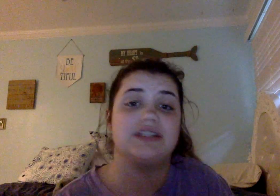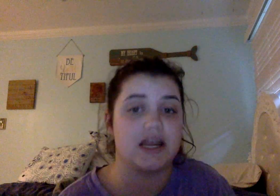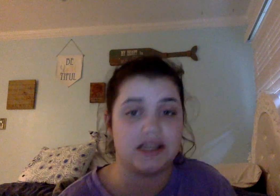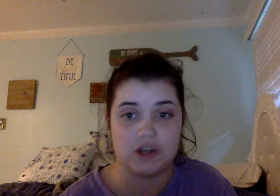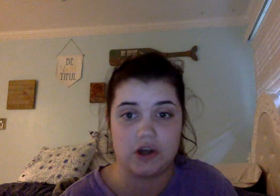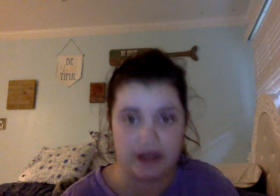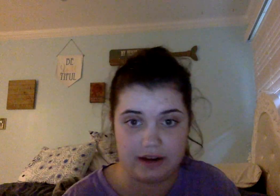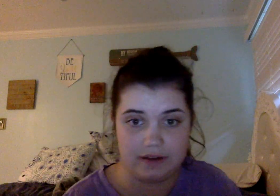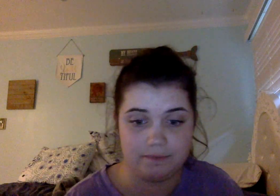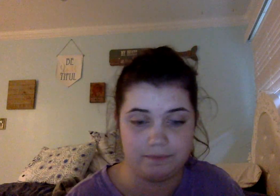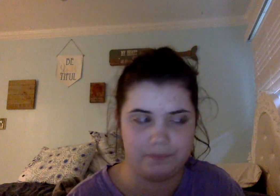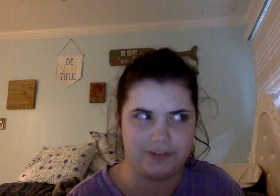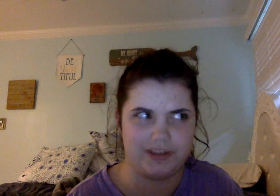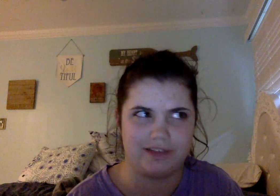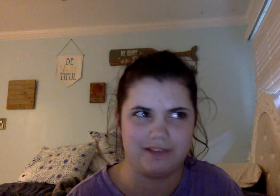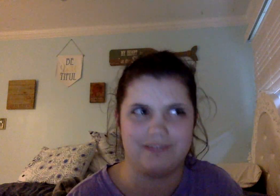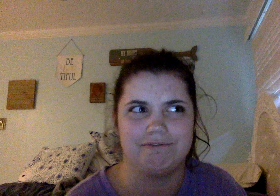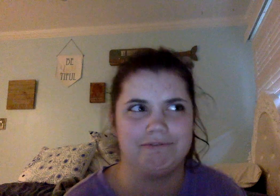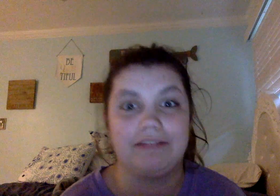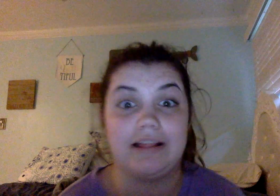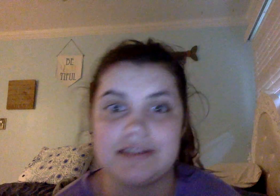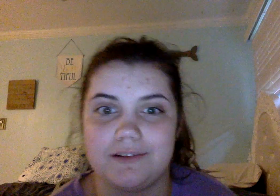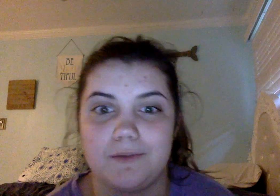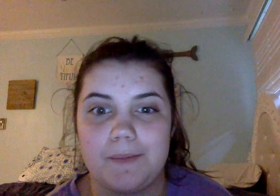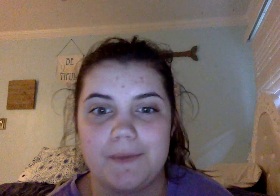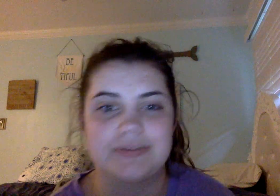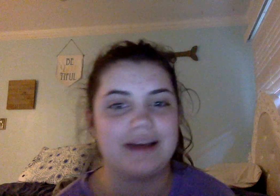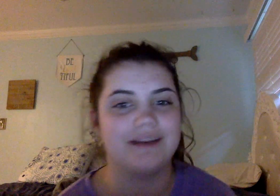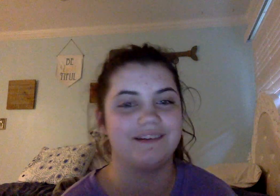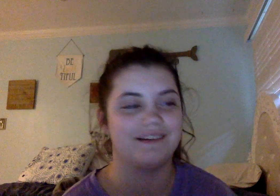studies on it. I think, at least that's what my mom said.